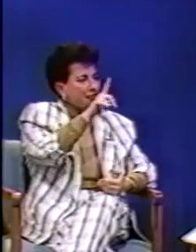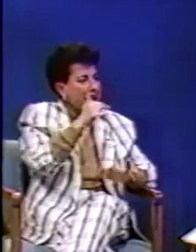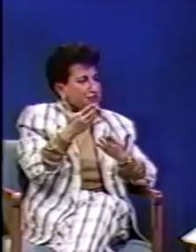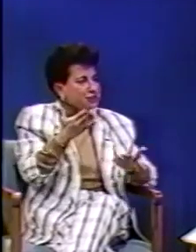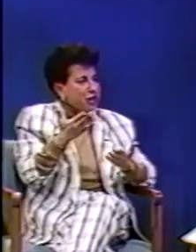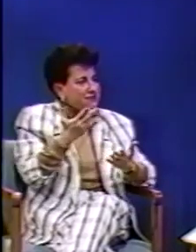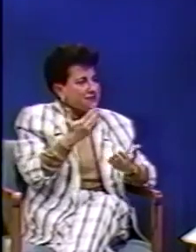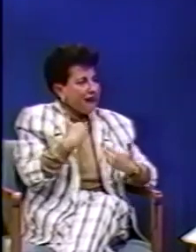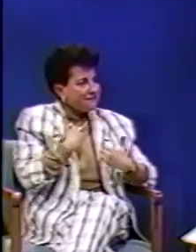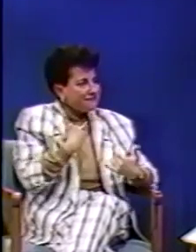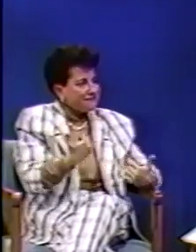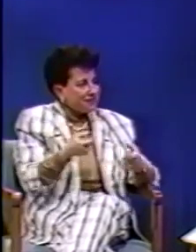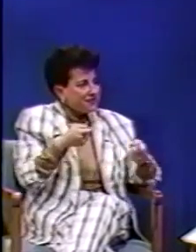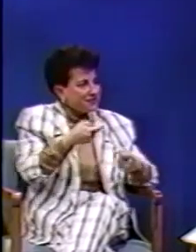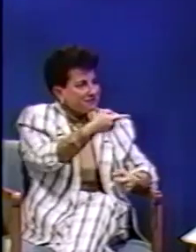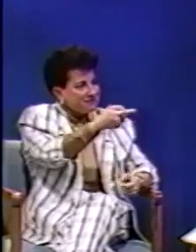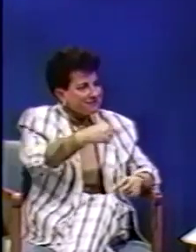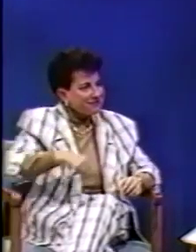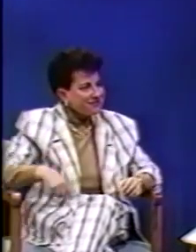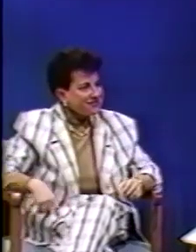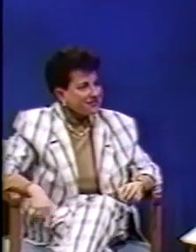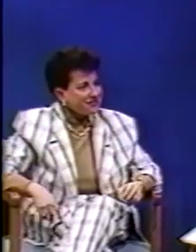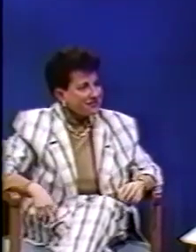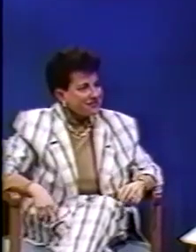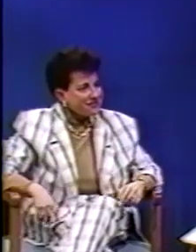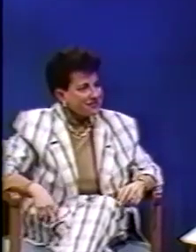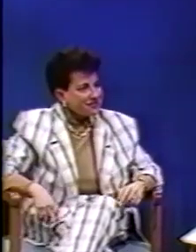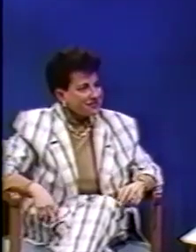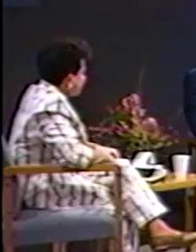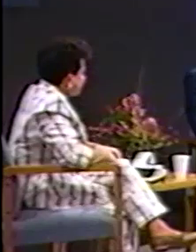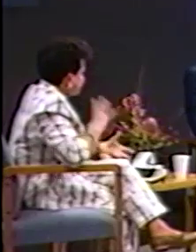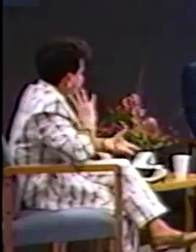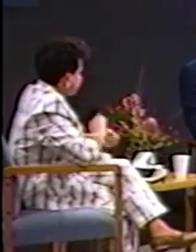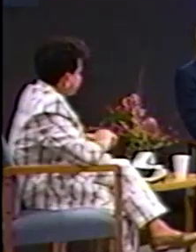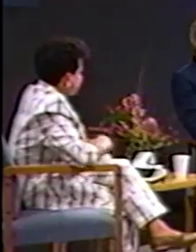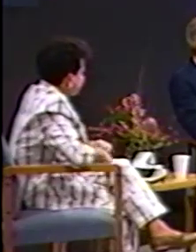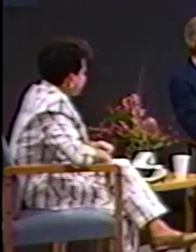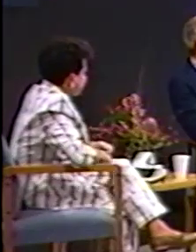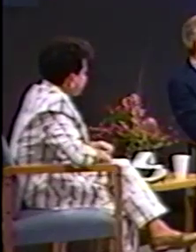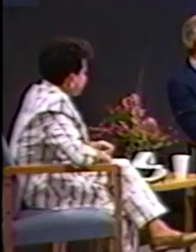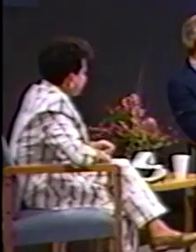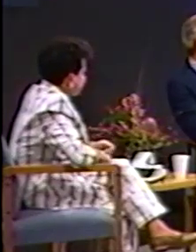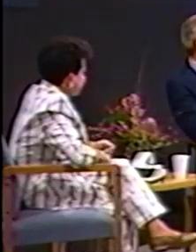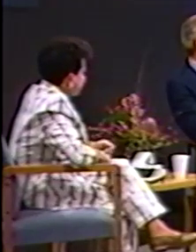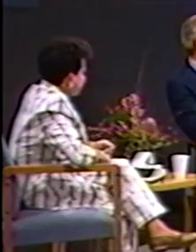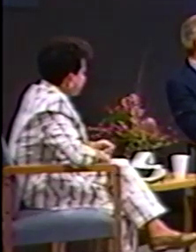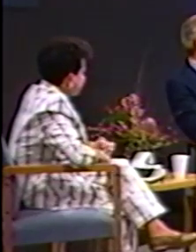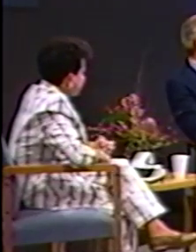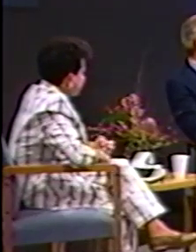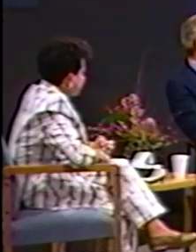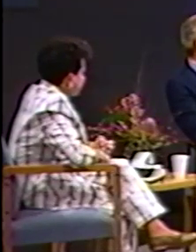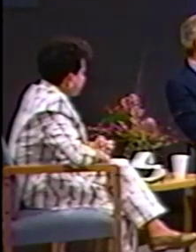Okay, I have a question about figures here. How many calls are you averaging totally? And how many calls have you already